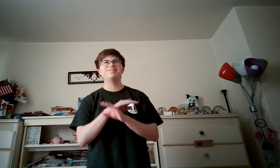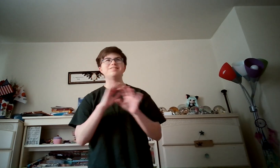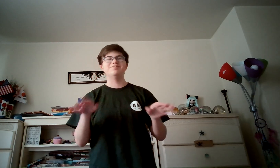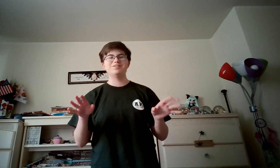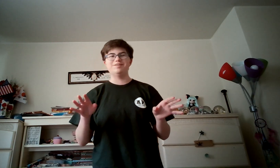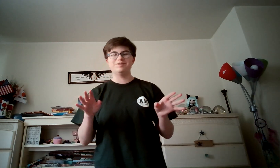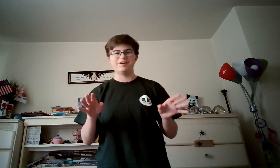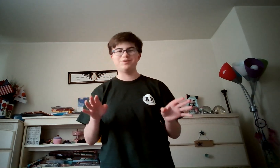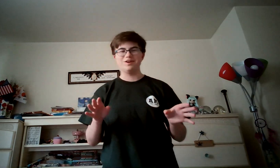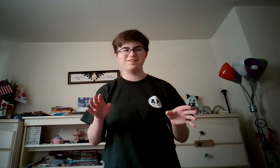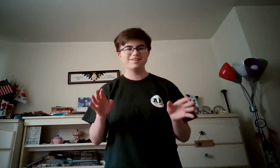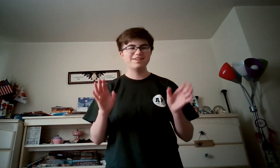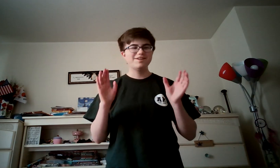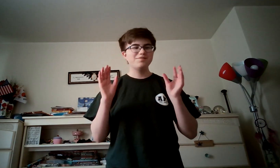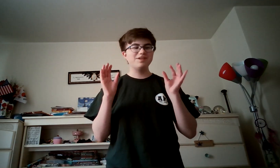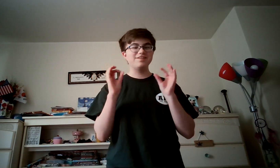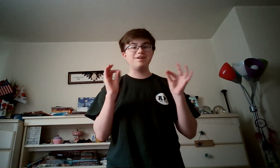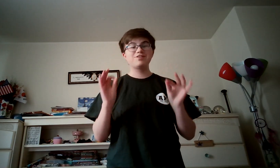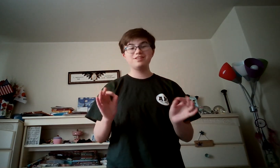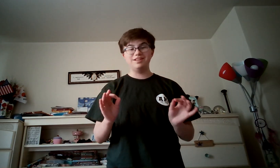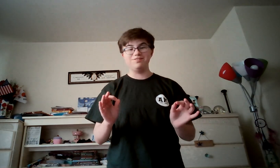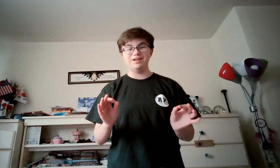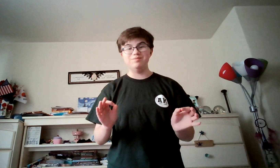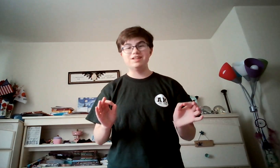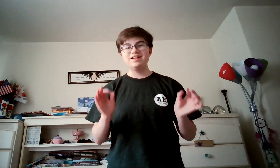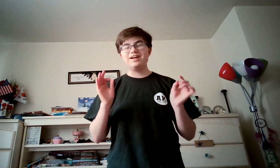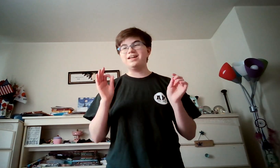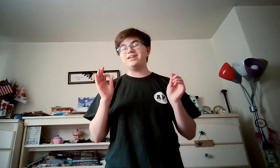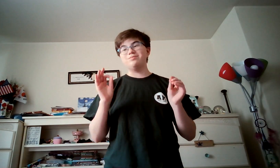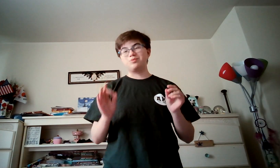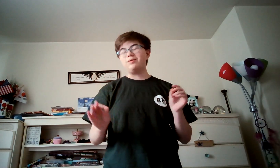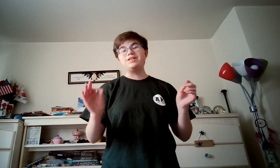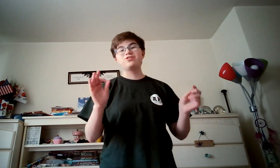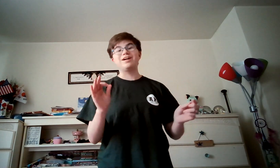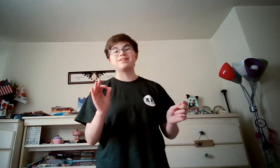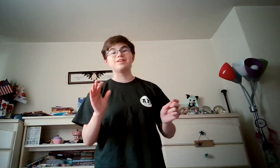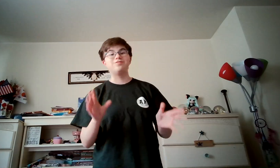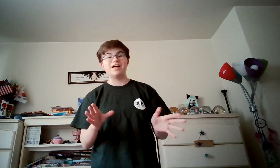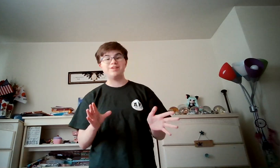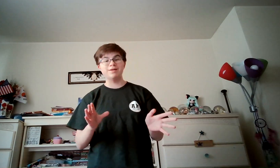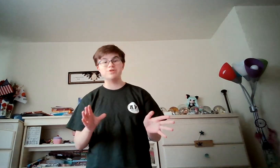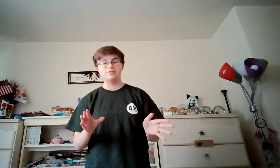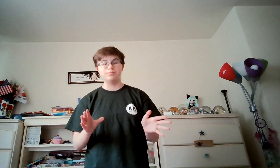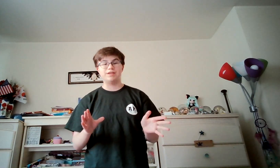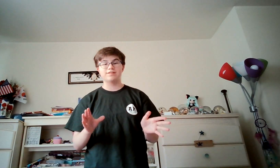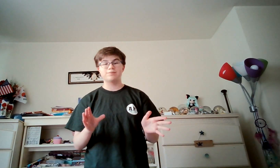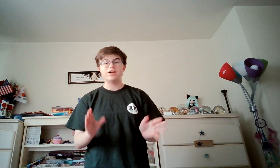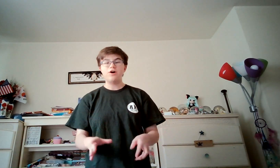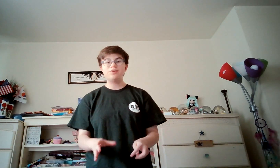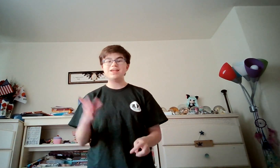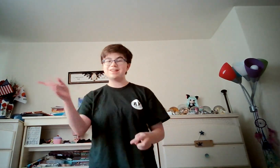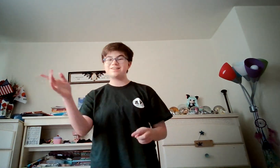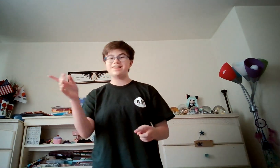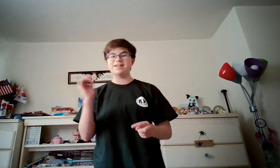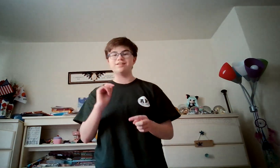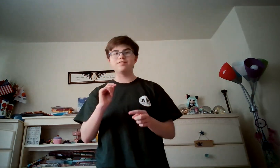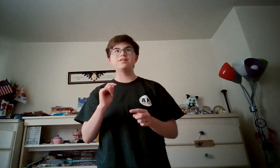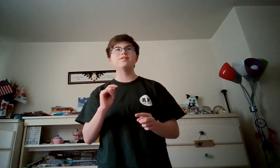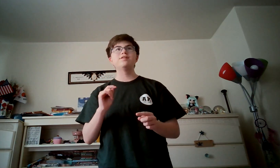info dumping about quirks because I absolutely love them. And I probably get distracted like 5 times over because I'm like, oh yeah, this thing. And I